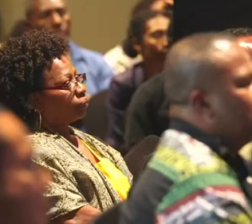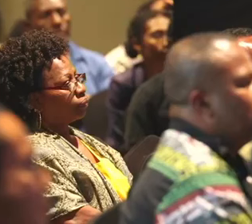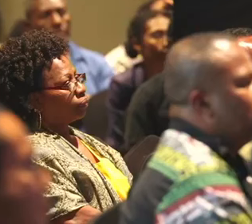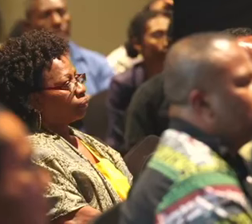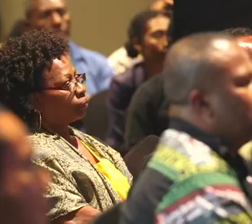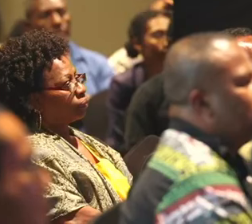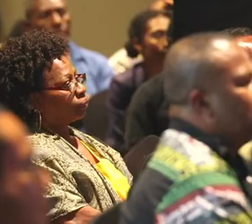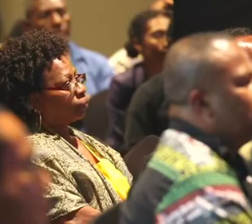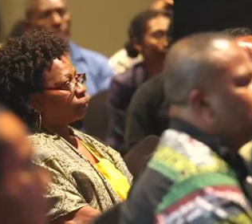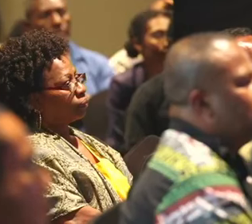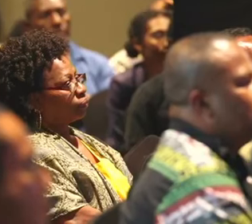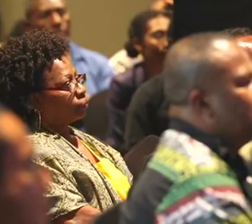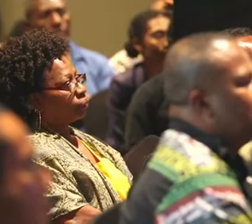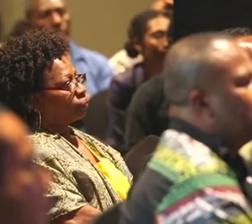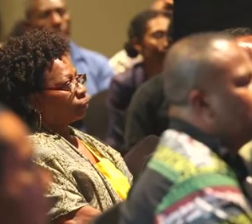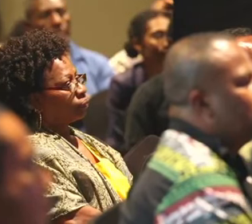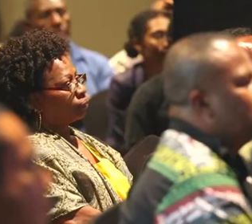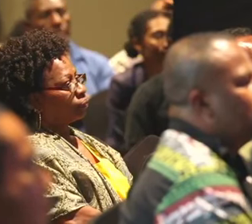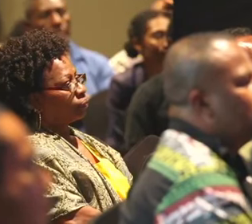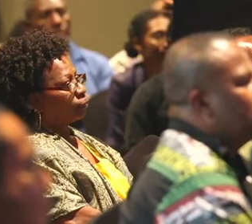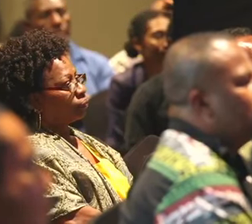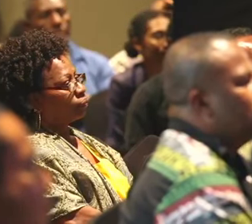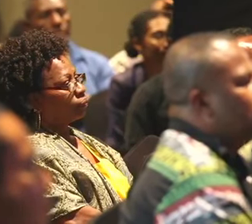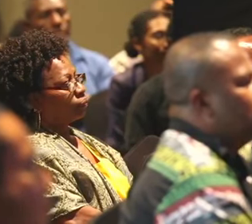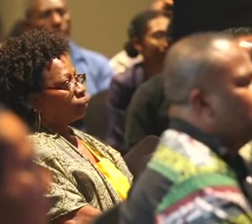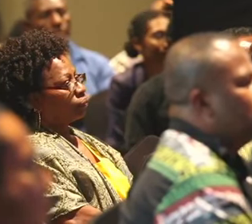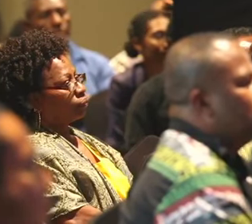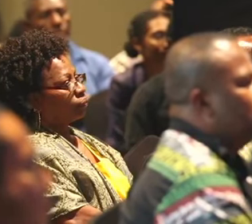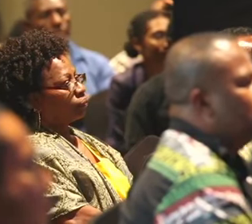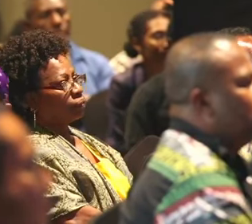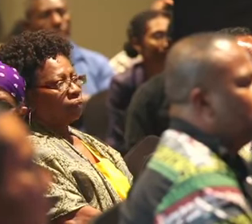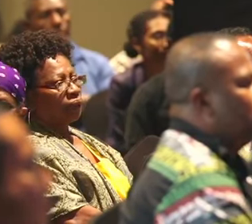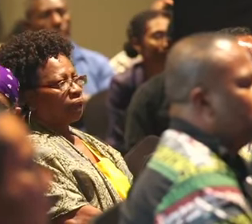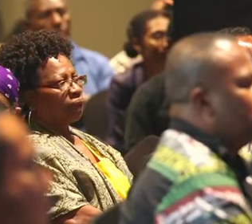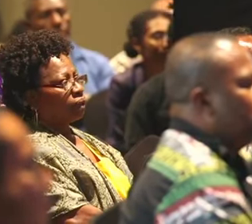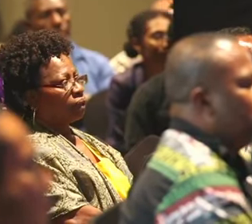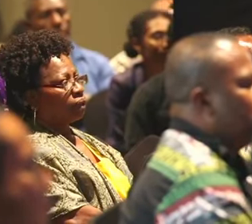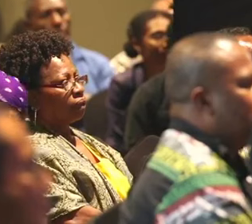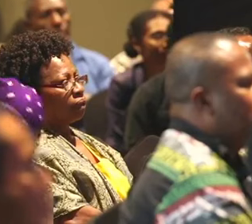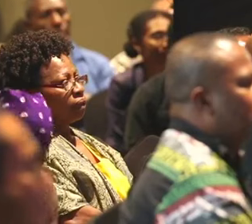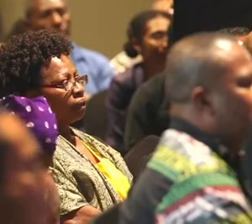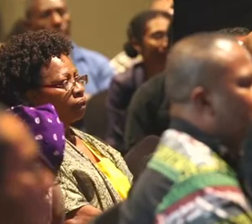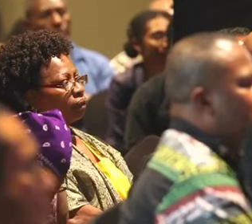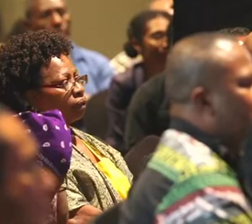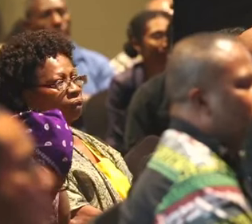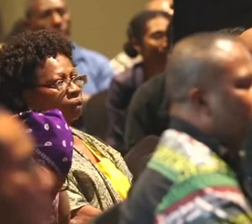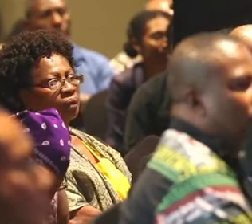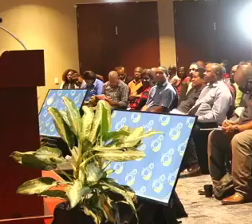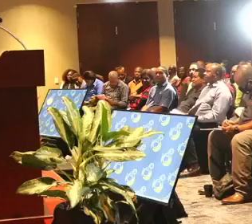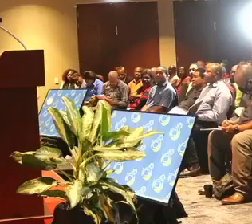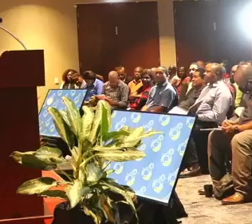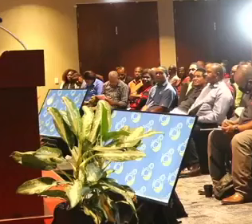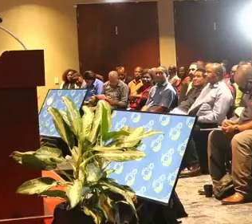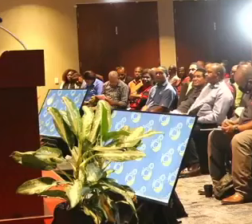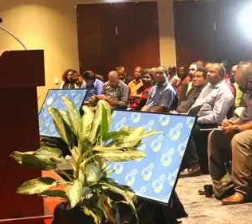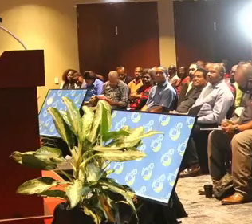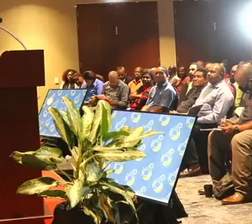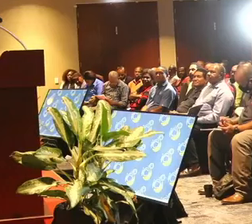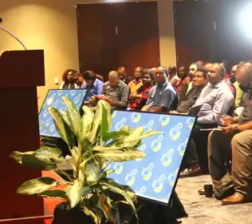our boss will say, well, we'll give you that approval to make the statement out there. So those are things. So thank